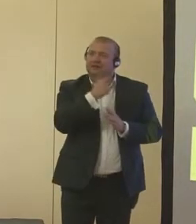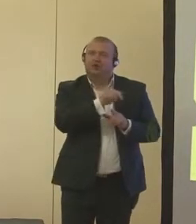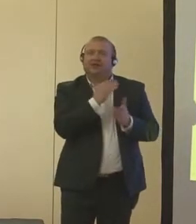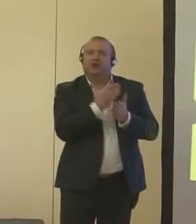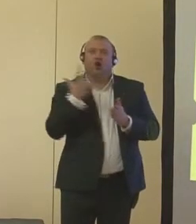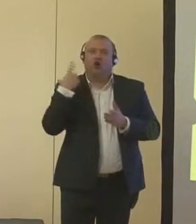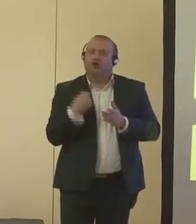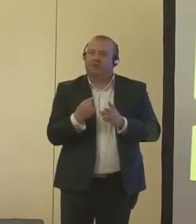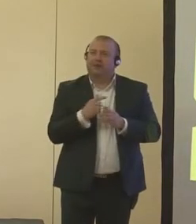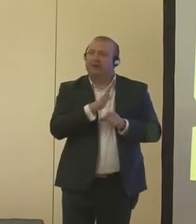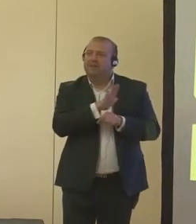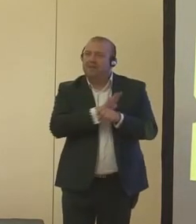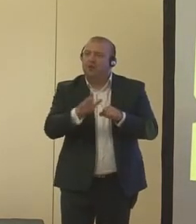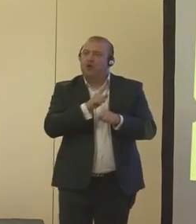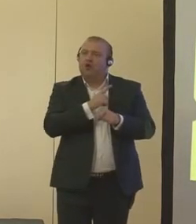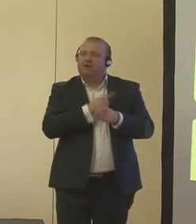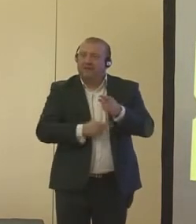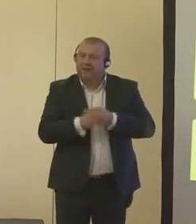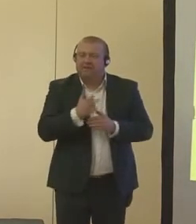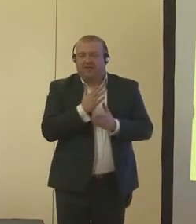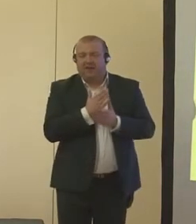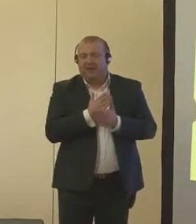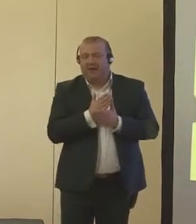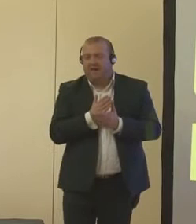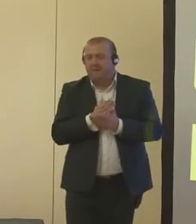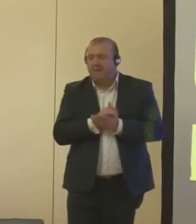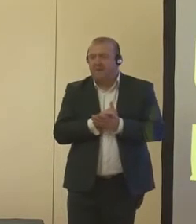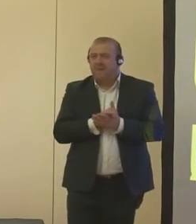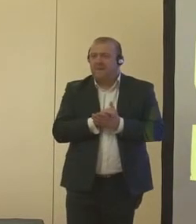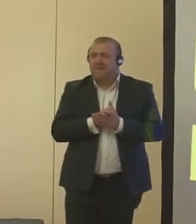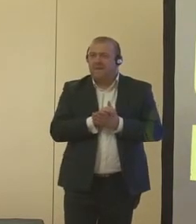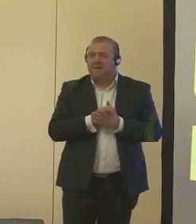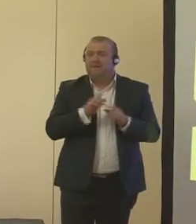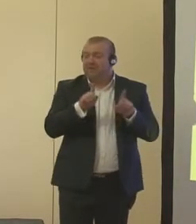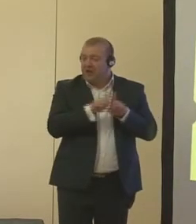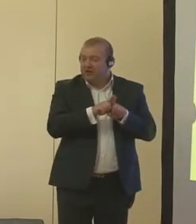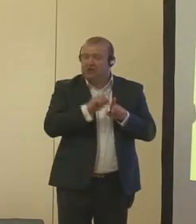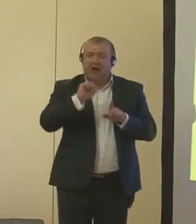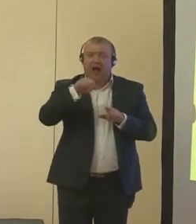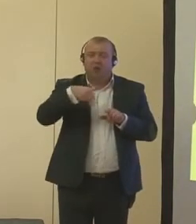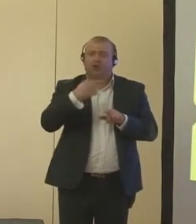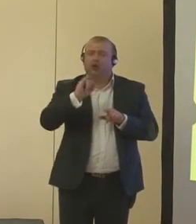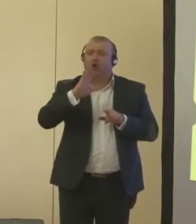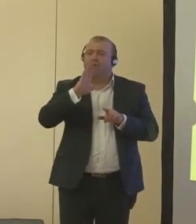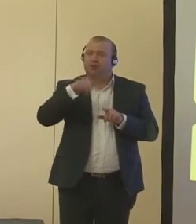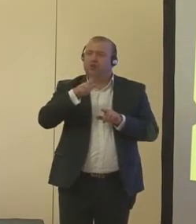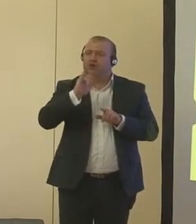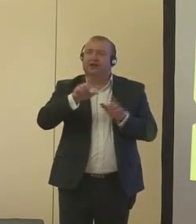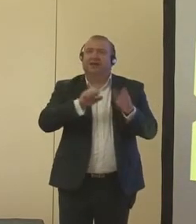devices. Or another one is the audio version of books. It's just an alternative way